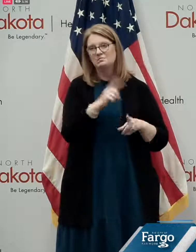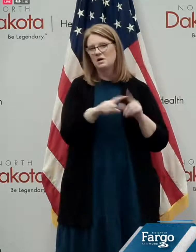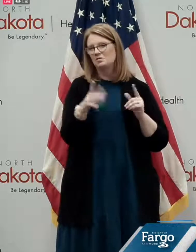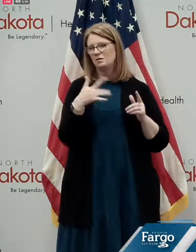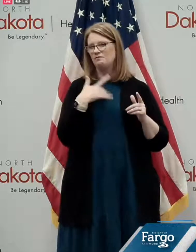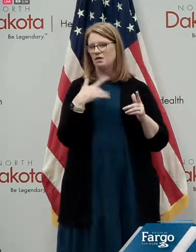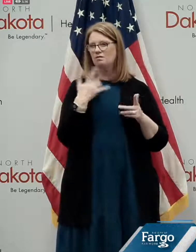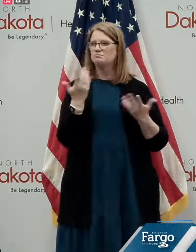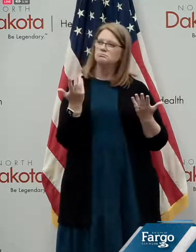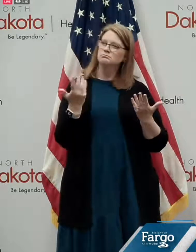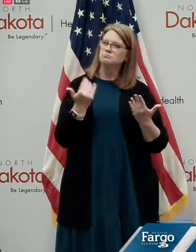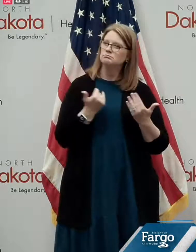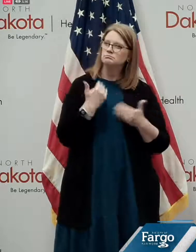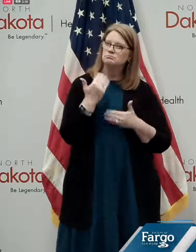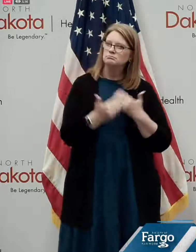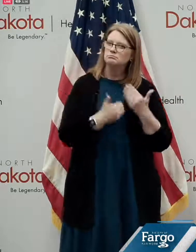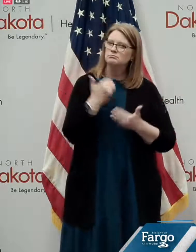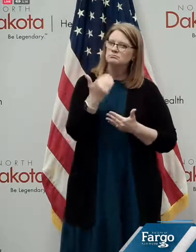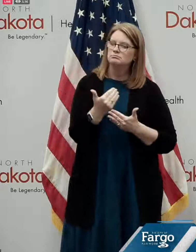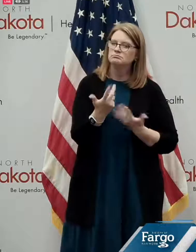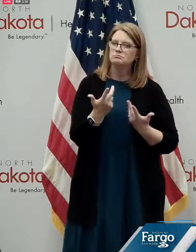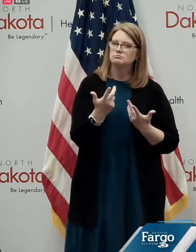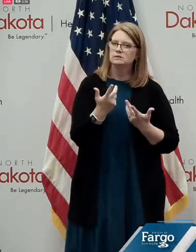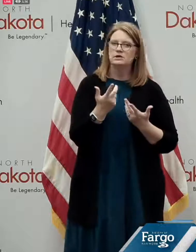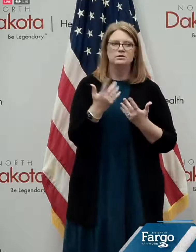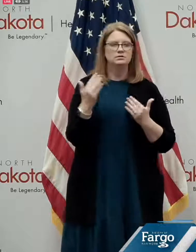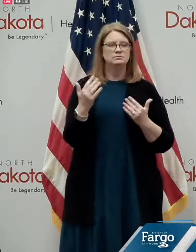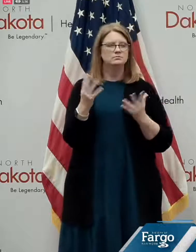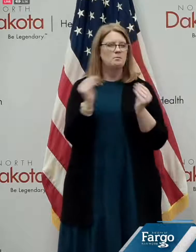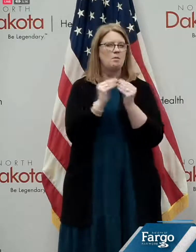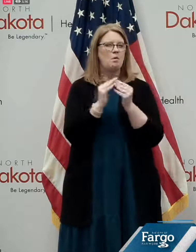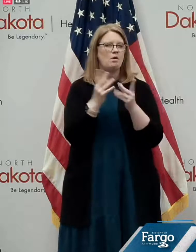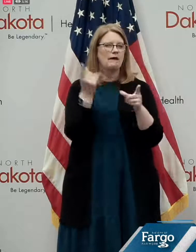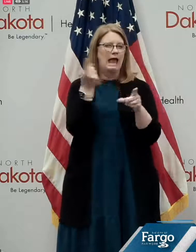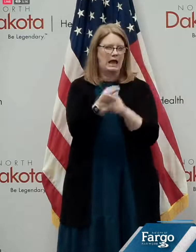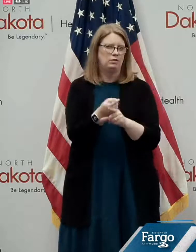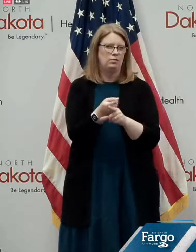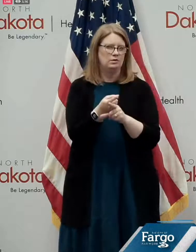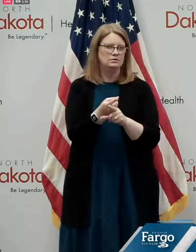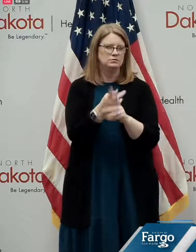track towards increased accuracy. But when we've got,